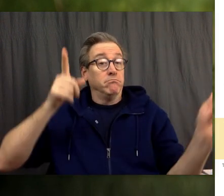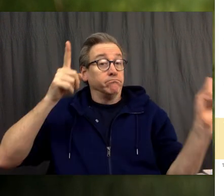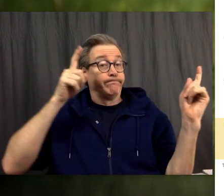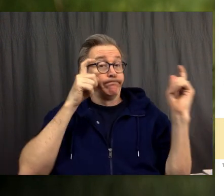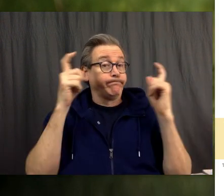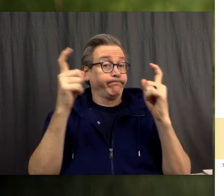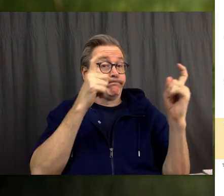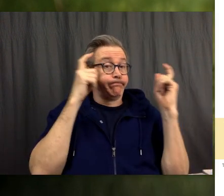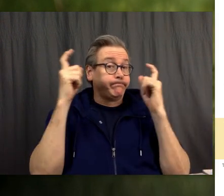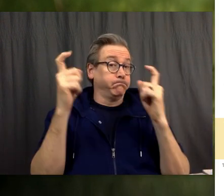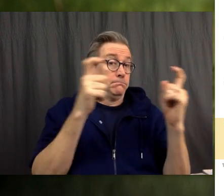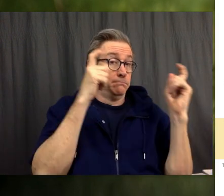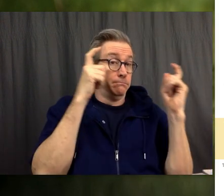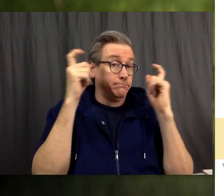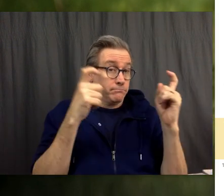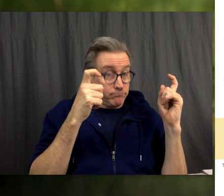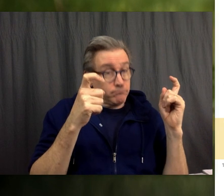Anyway,